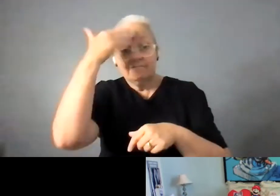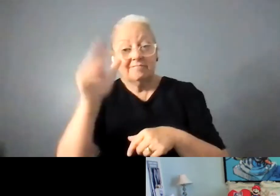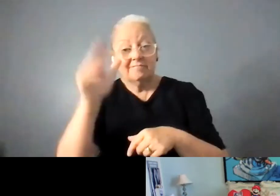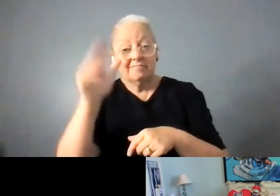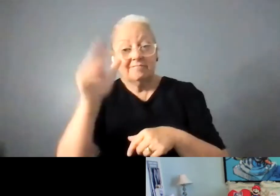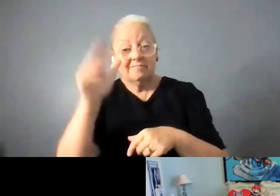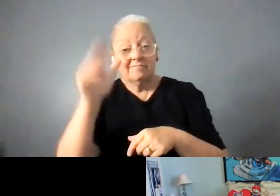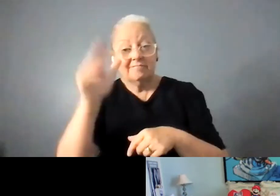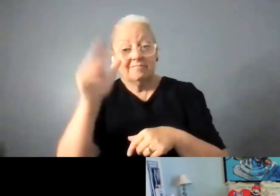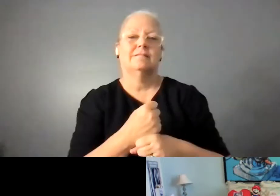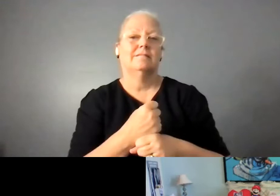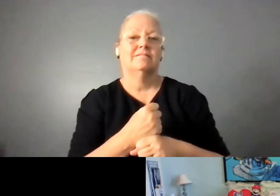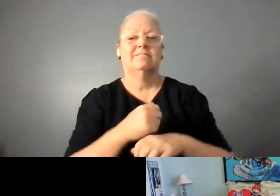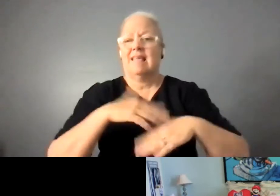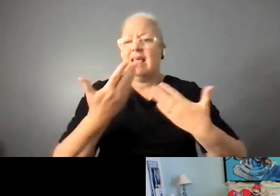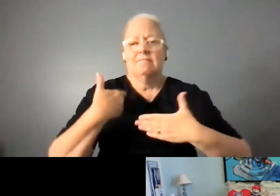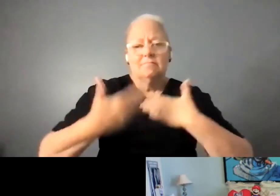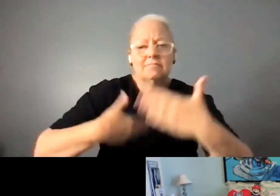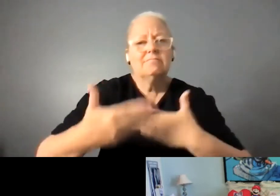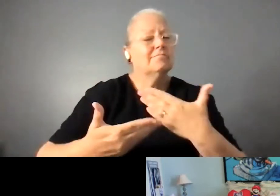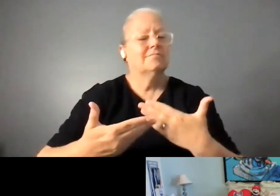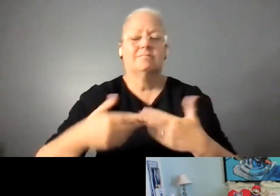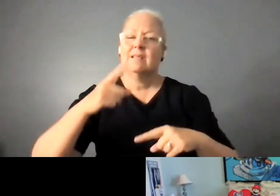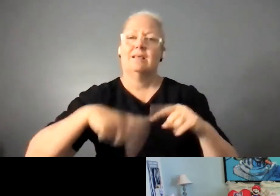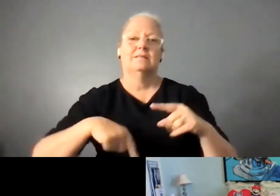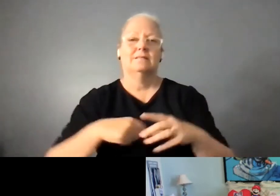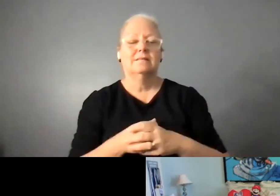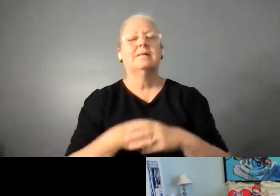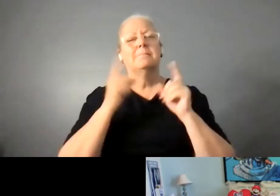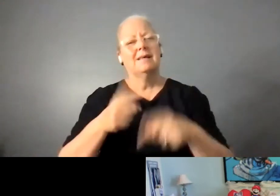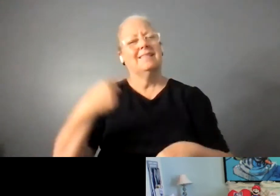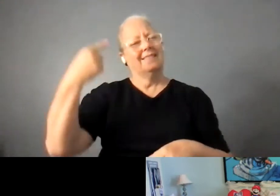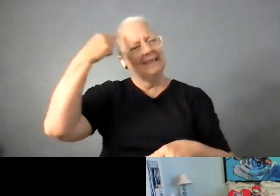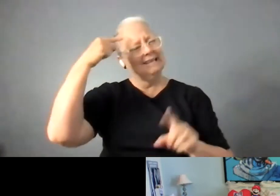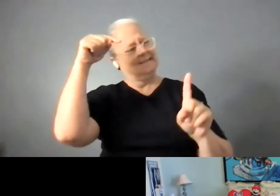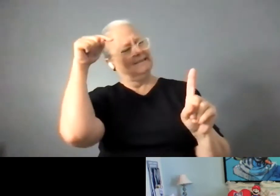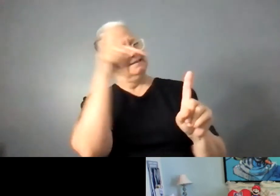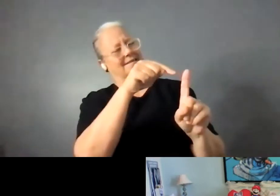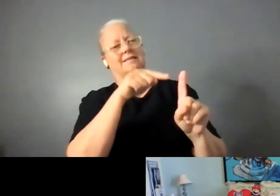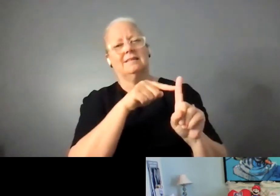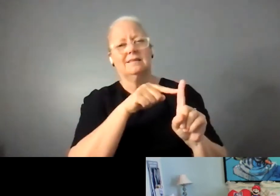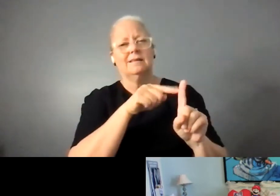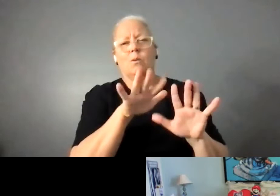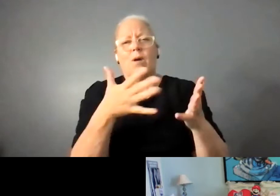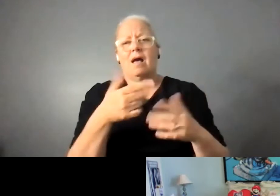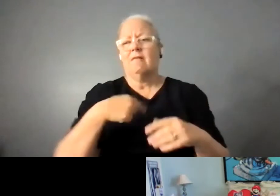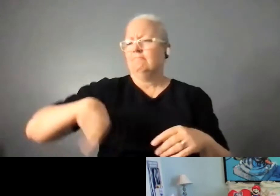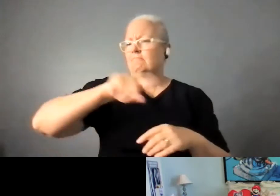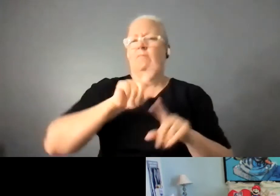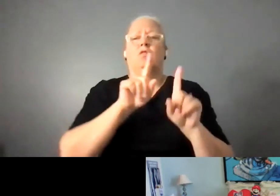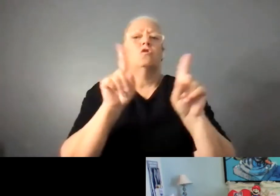it is thought that we can't do us. Need to think of the real reason why is it that we are not part of these